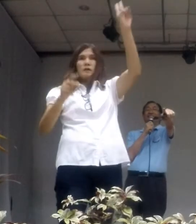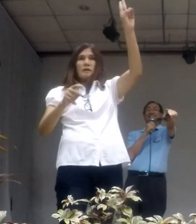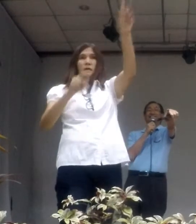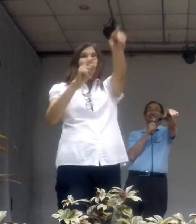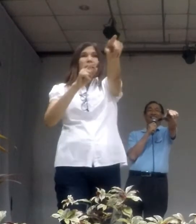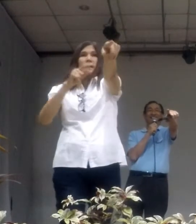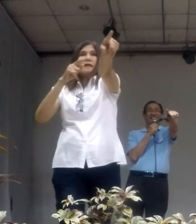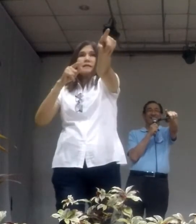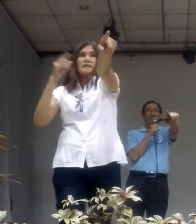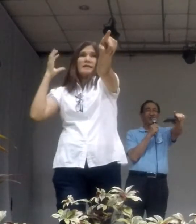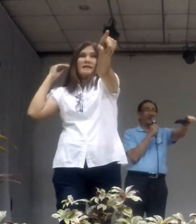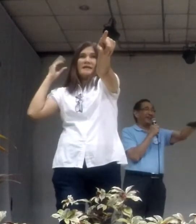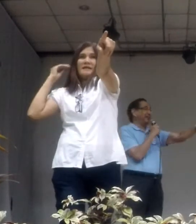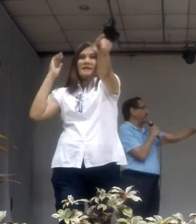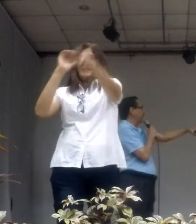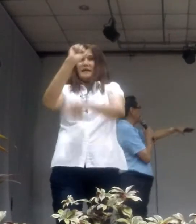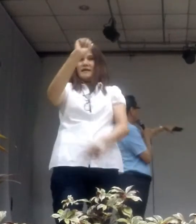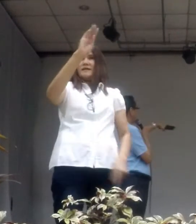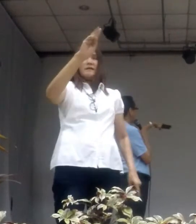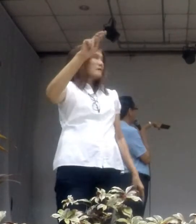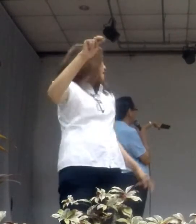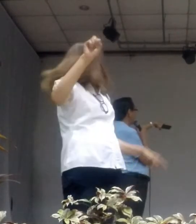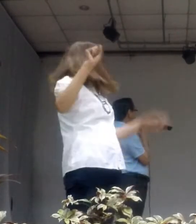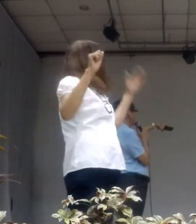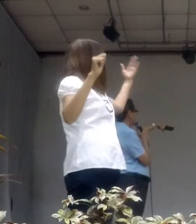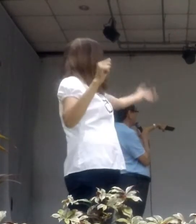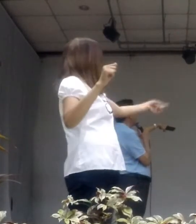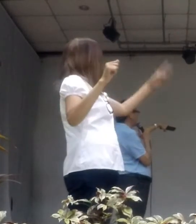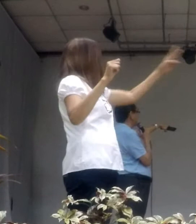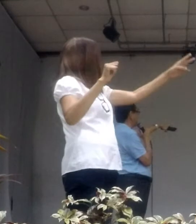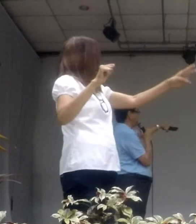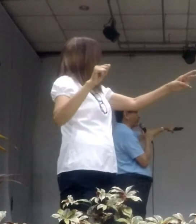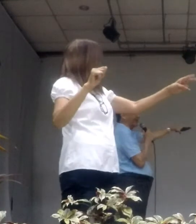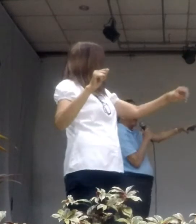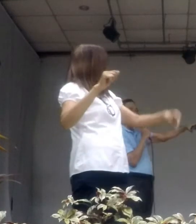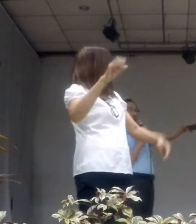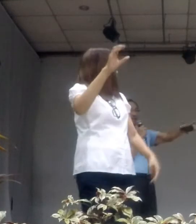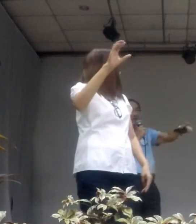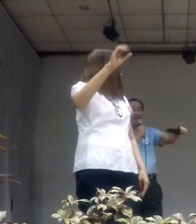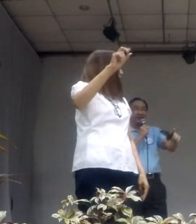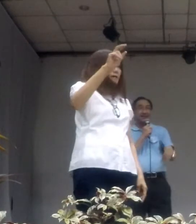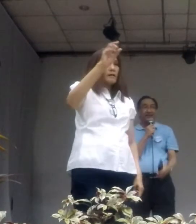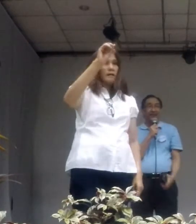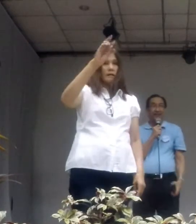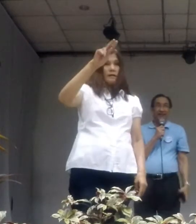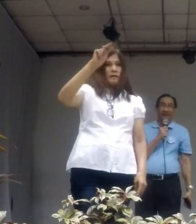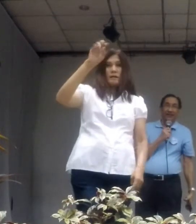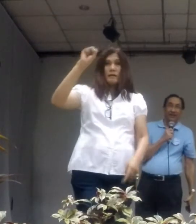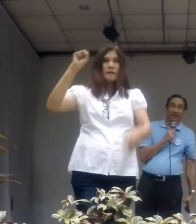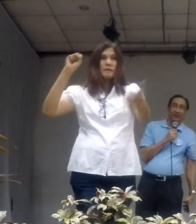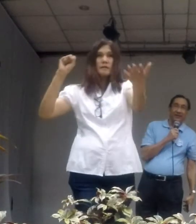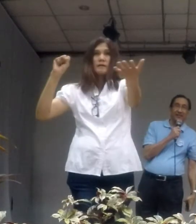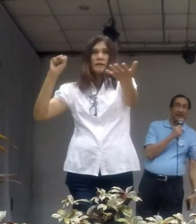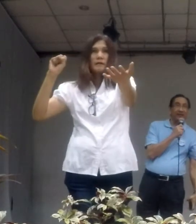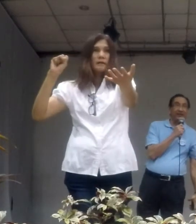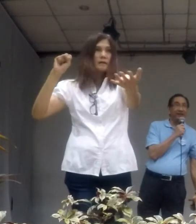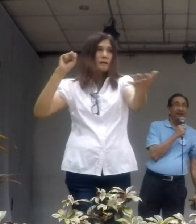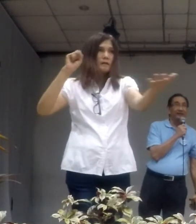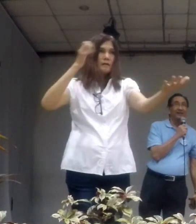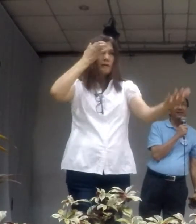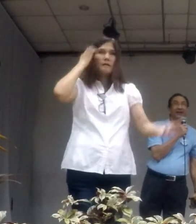He's already standing. Okay, number two is Salve Cornes. Salve? Where is